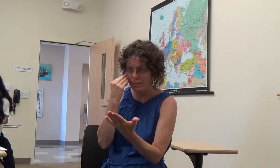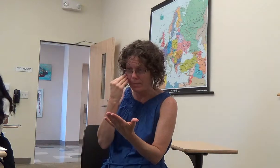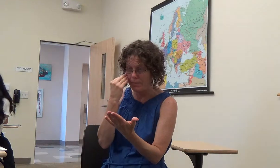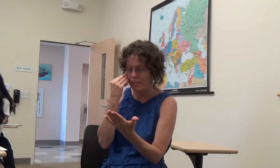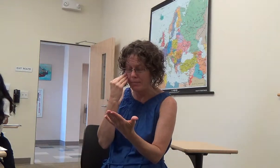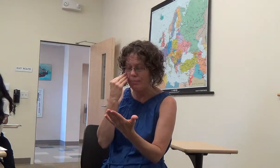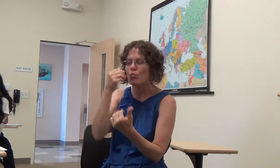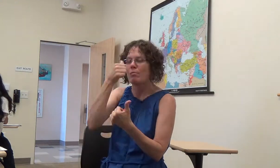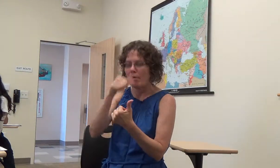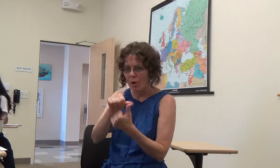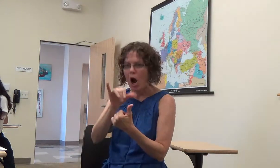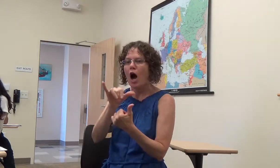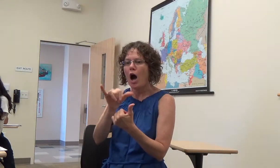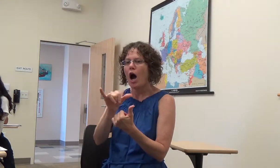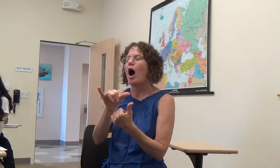story this weekend.